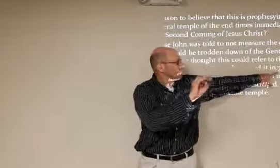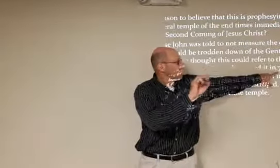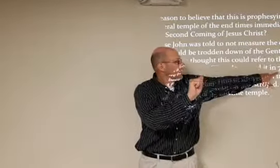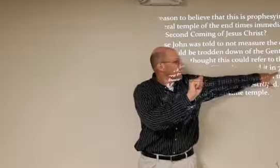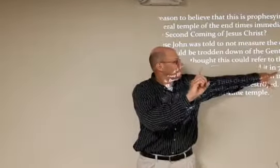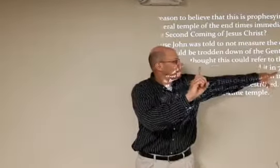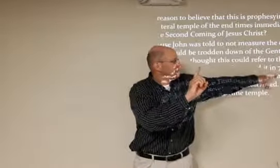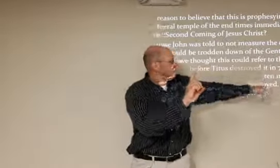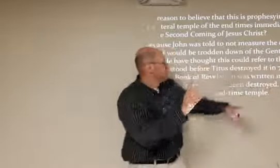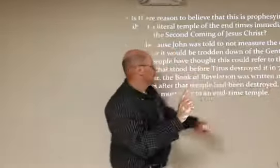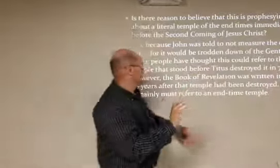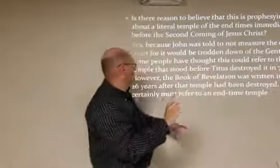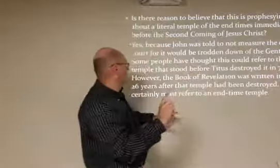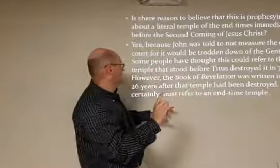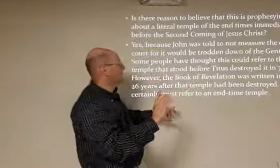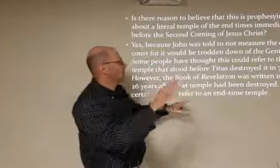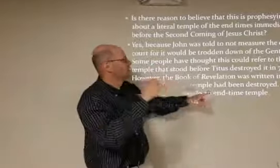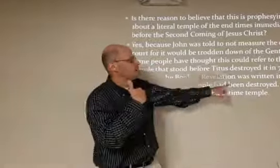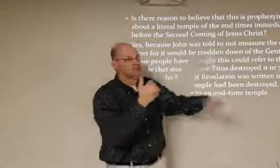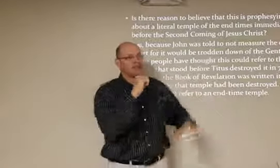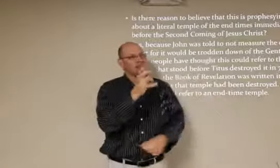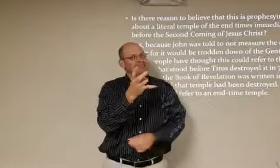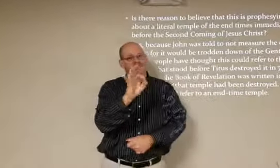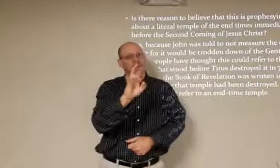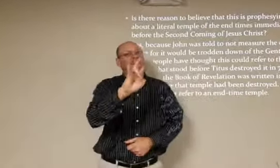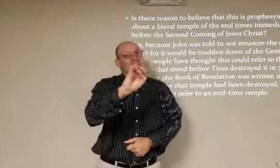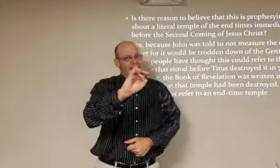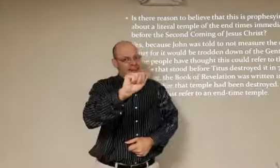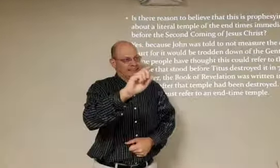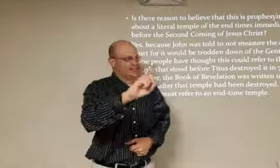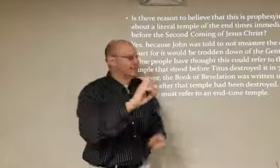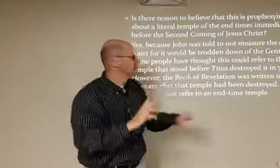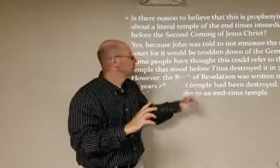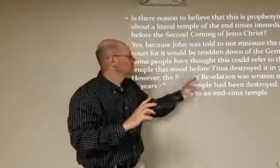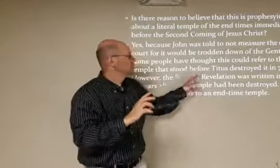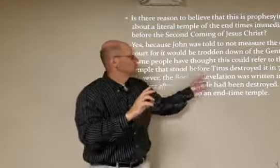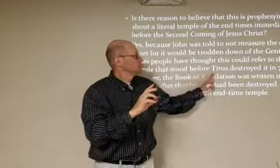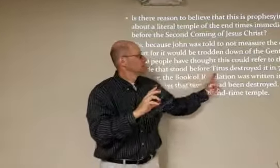It was destroyed in 70 AD. Okay?